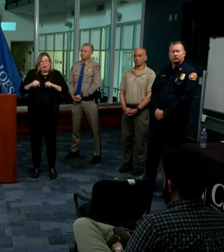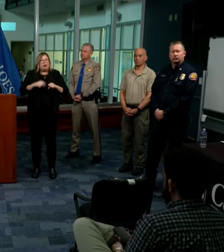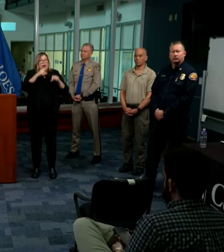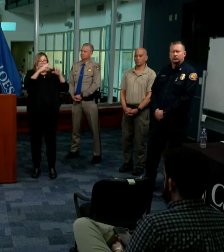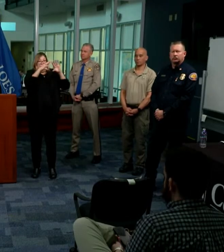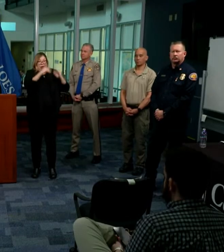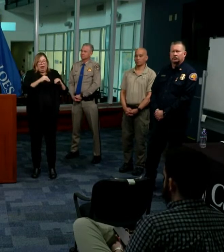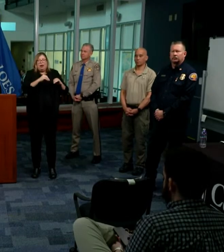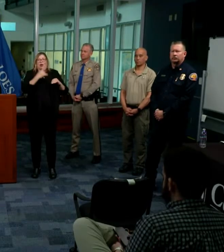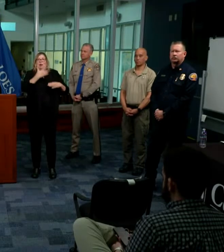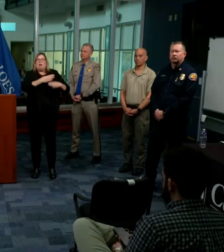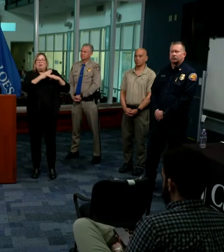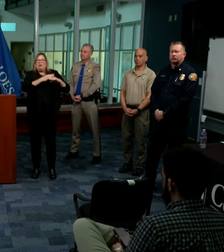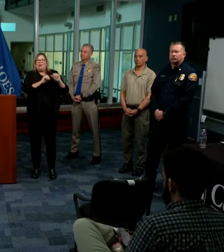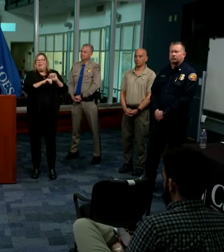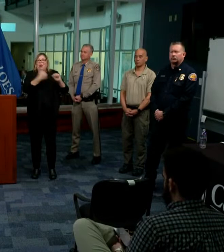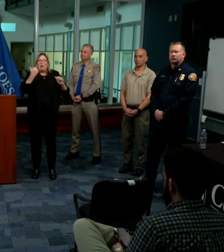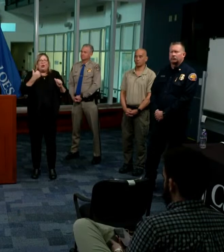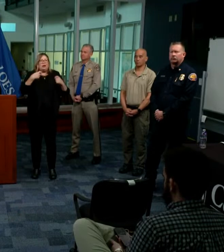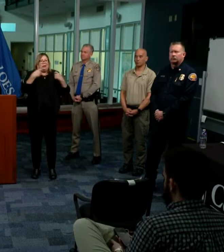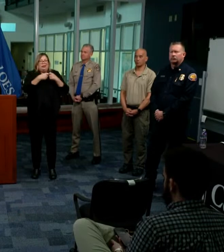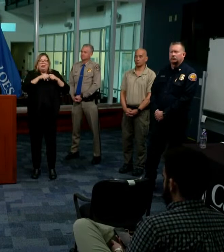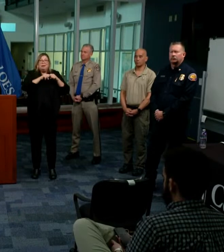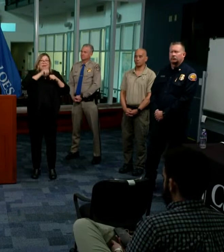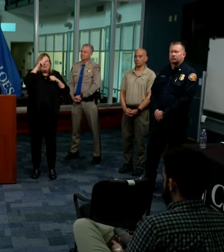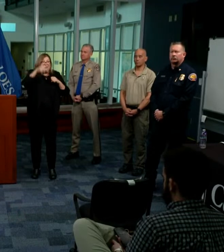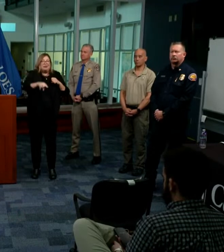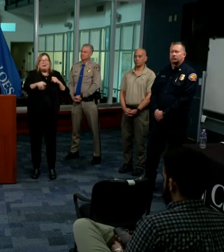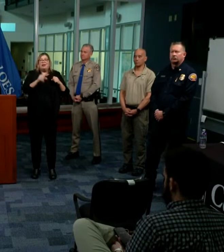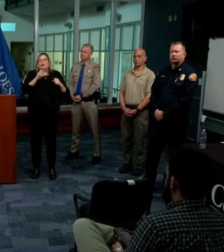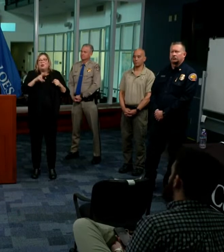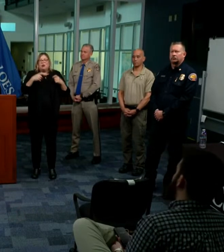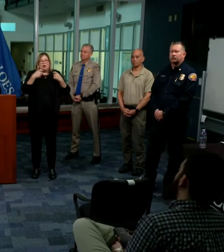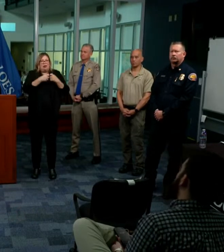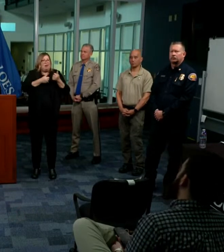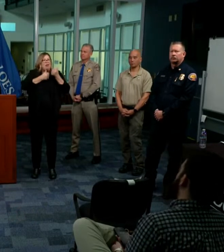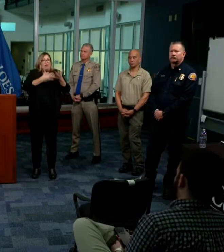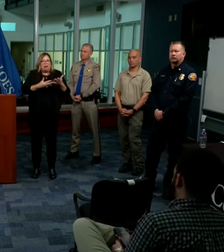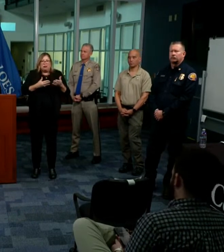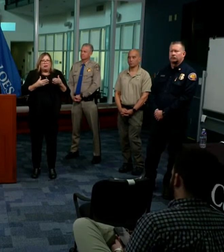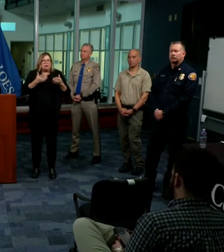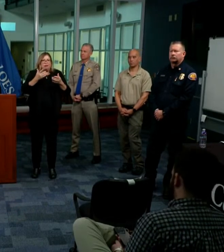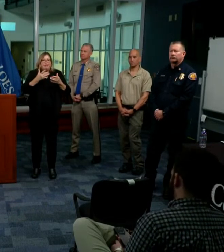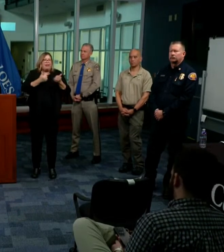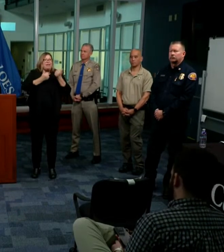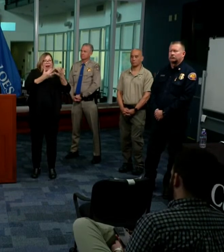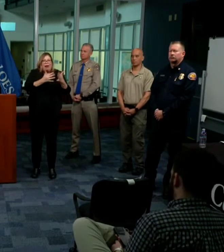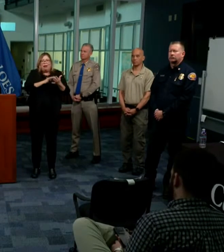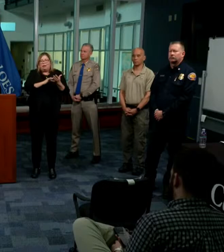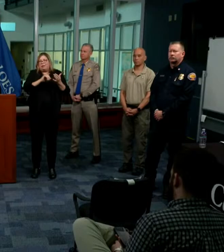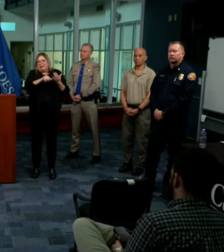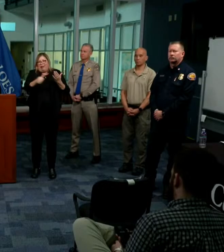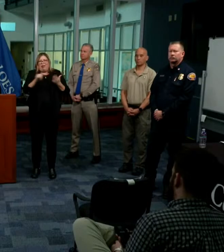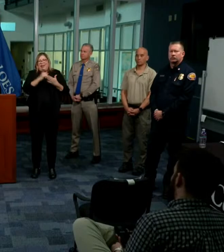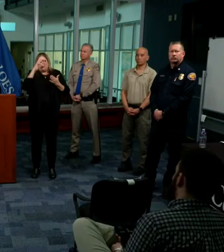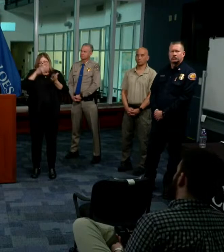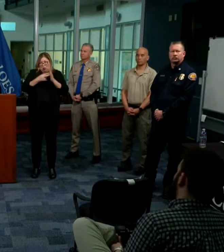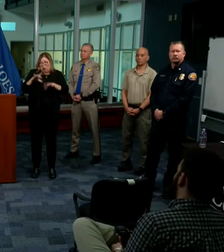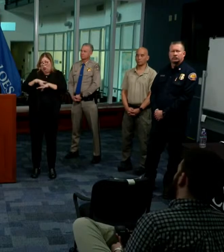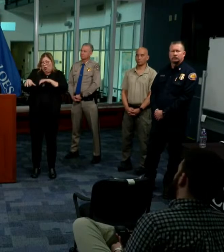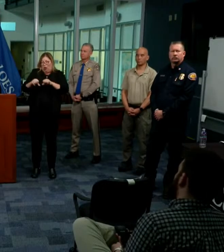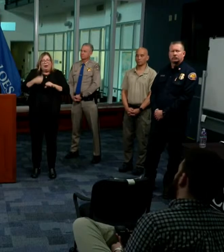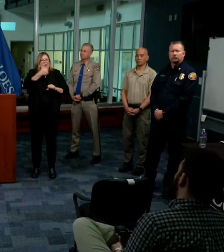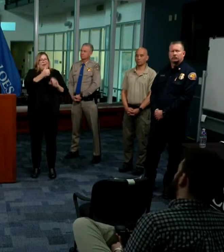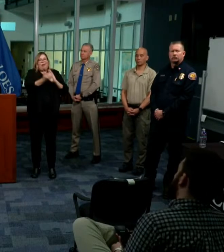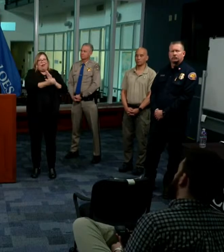arcing and it prevents, you know, the power from causing fires and other kinds of things. So they have to go